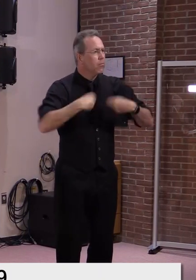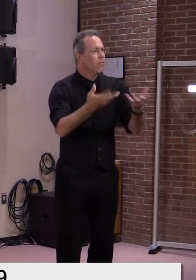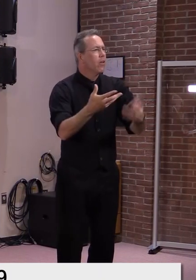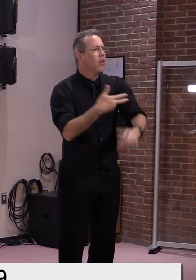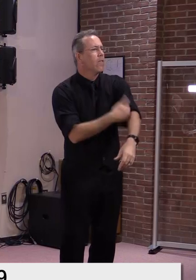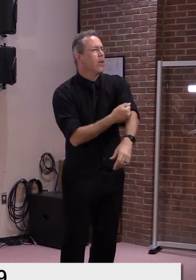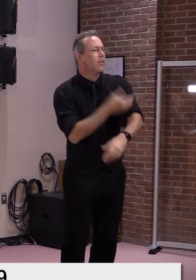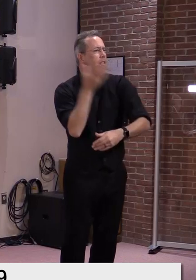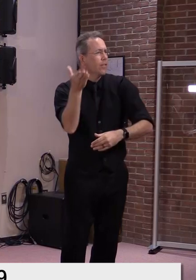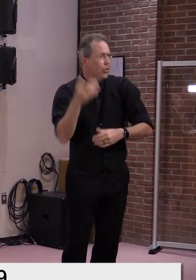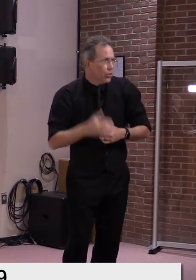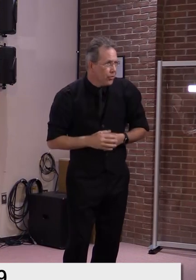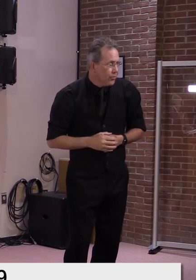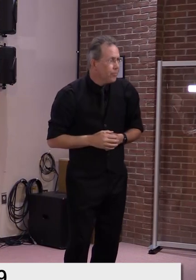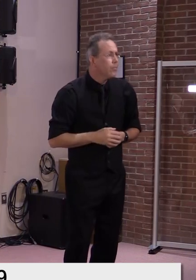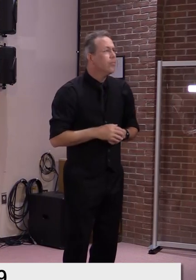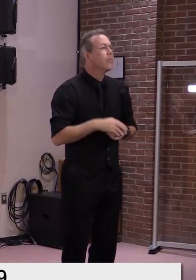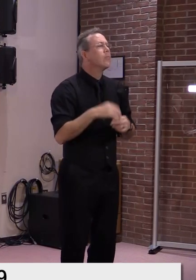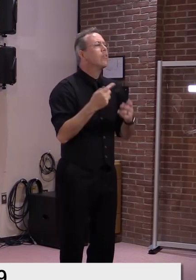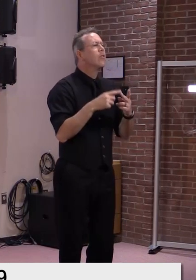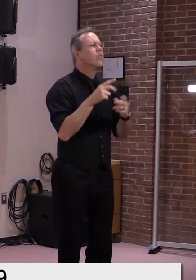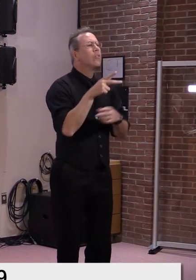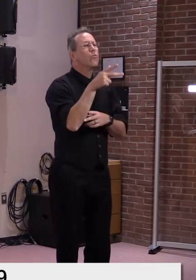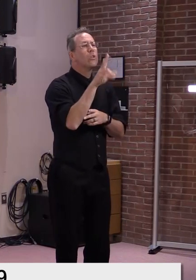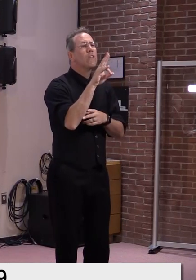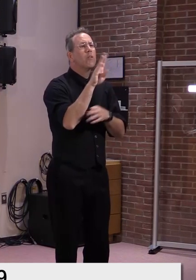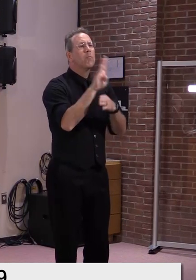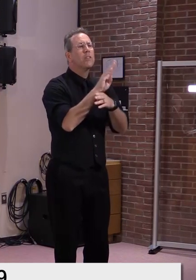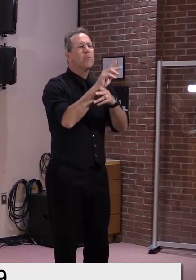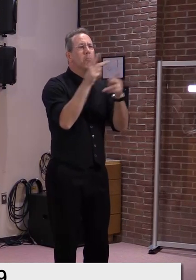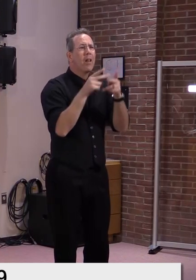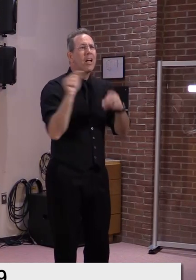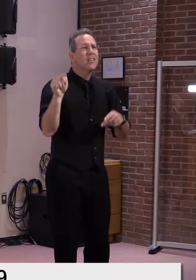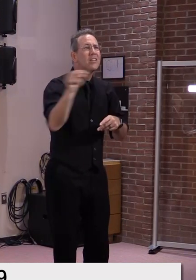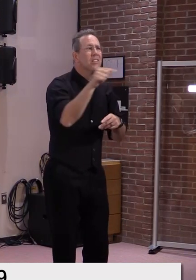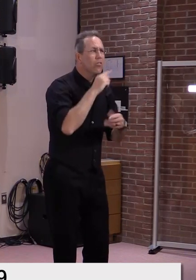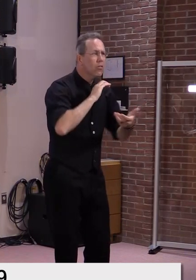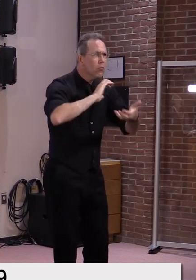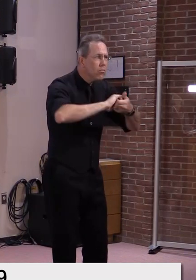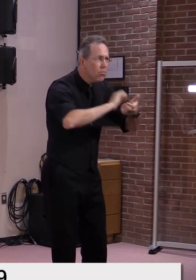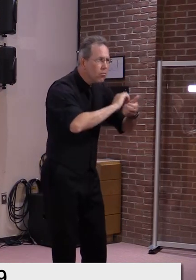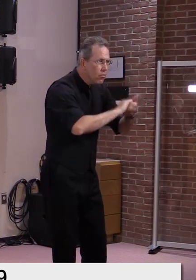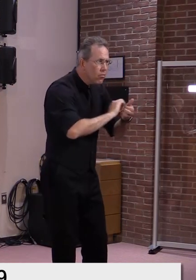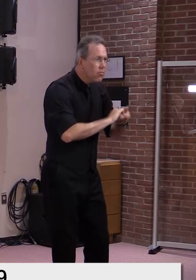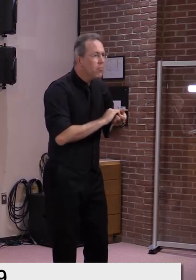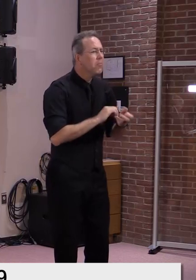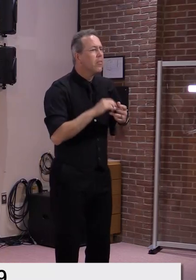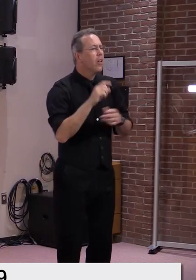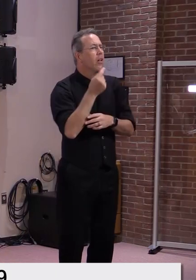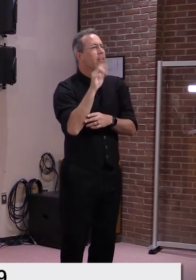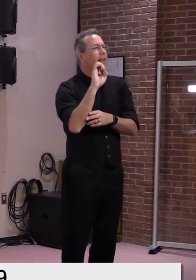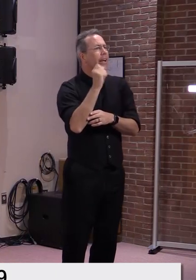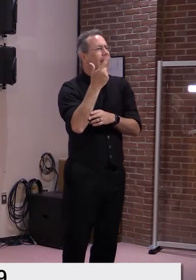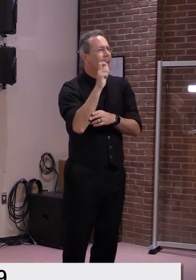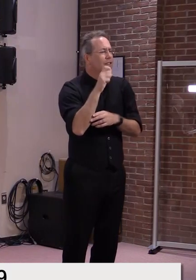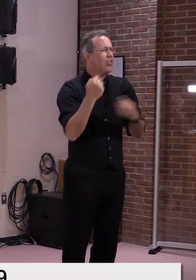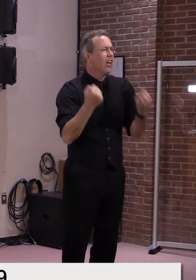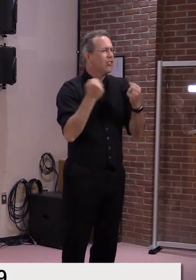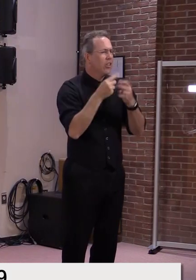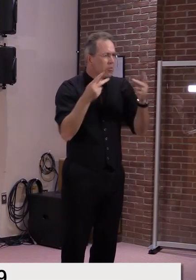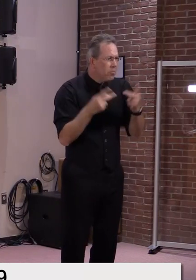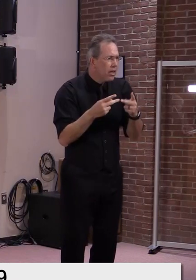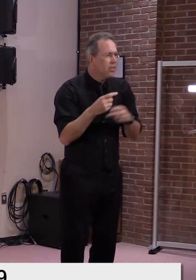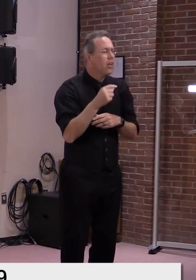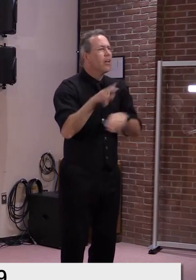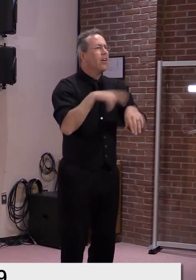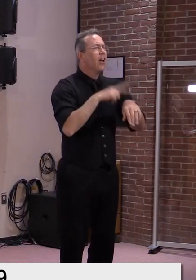state to host clinics, including The Edge, National Life, Global Foundries, and Ethan Allen. Included in these efforts